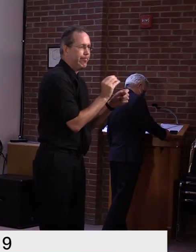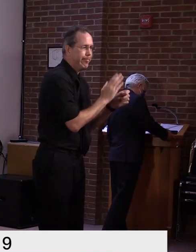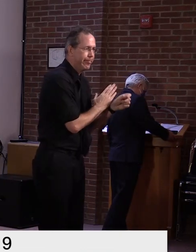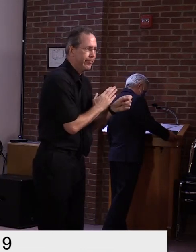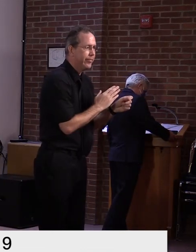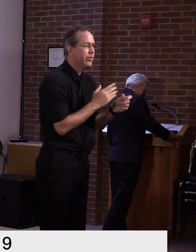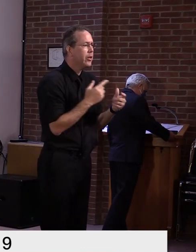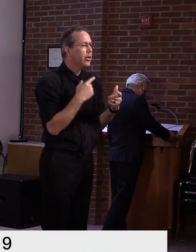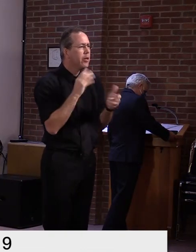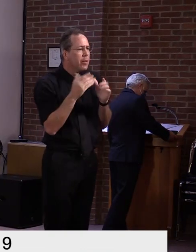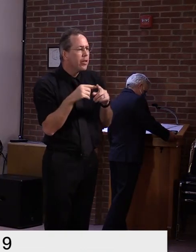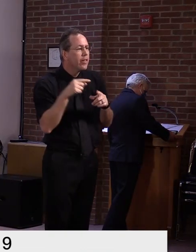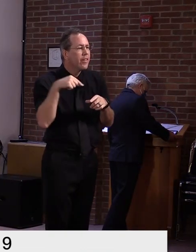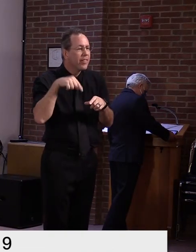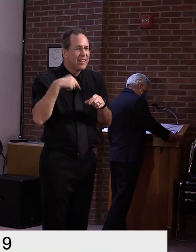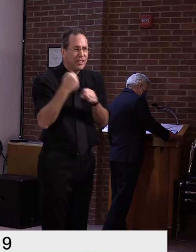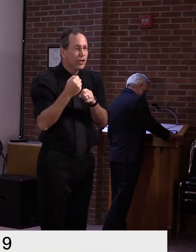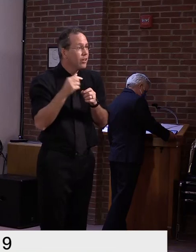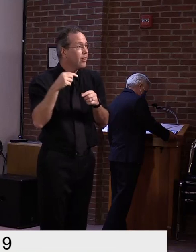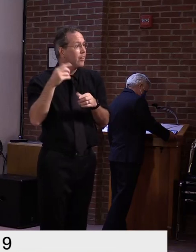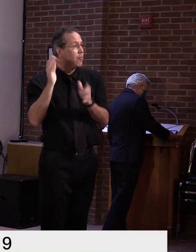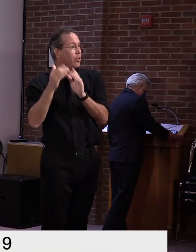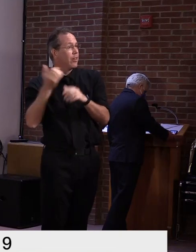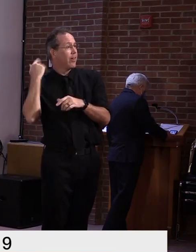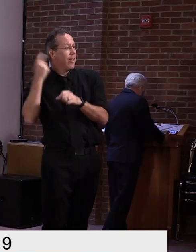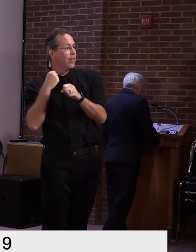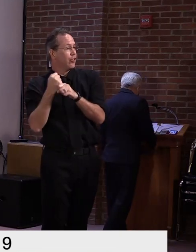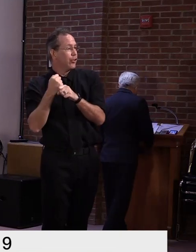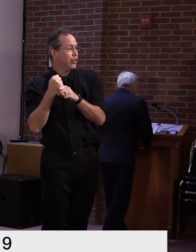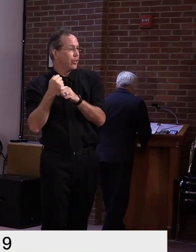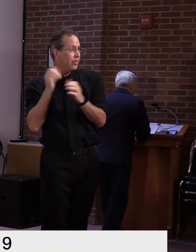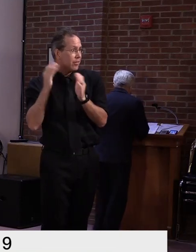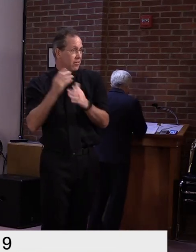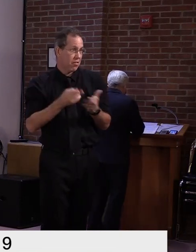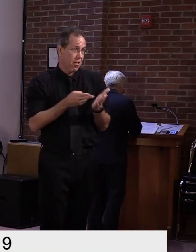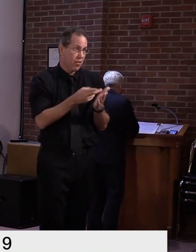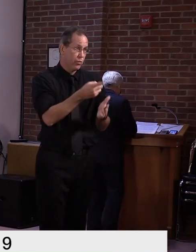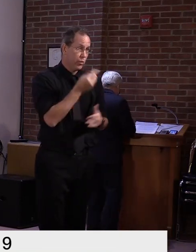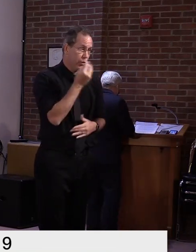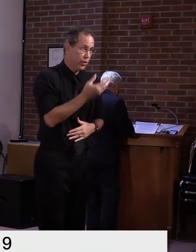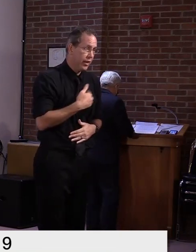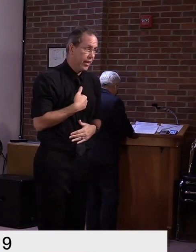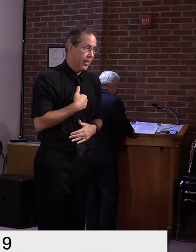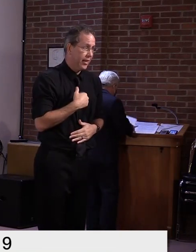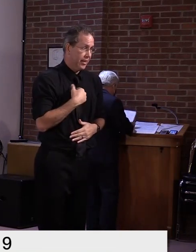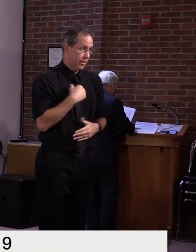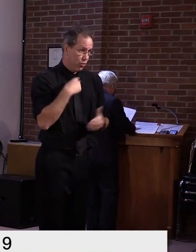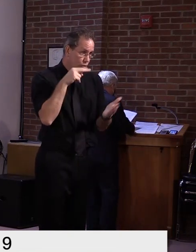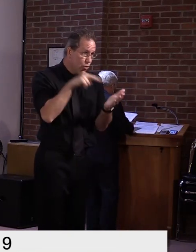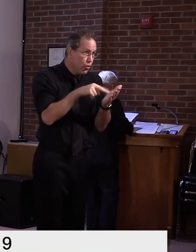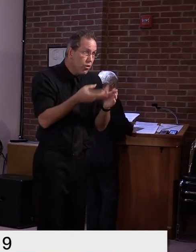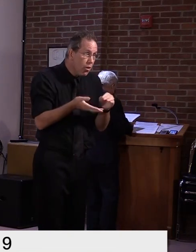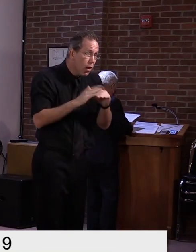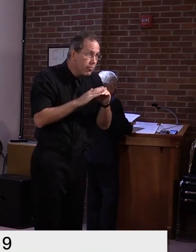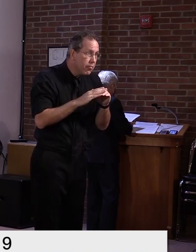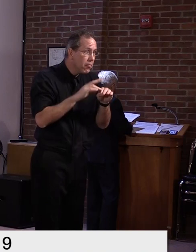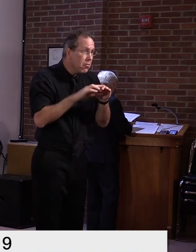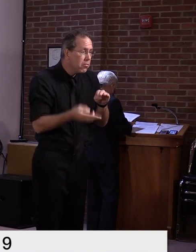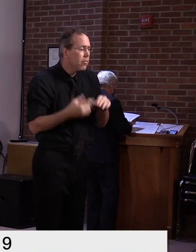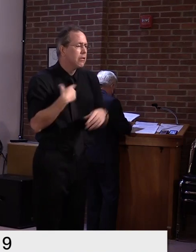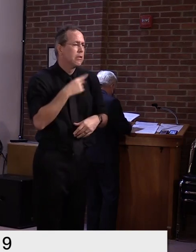be honest with you, I didn't check to see if the pass rates were up or down from previous years. But but that's